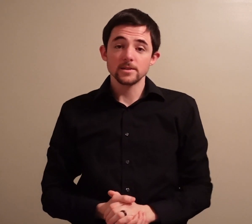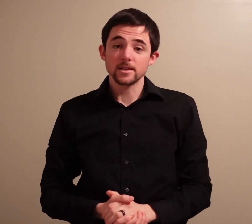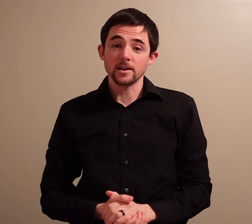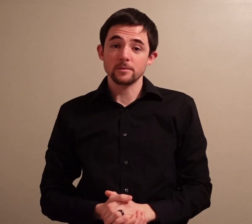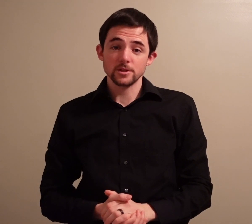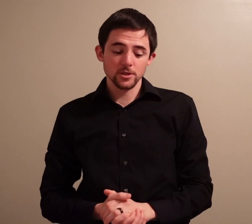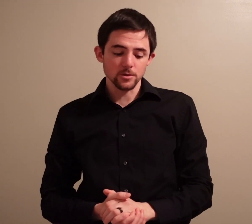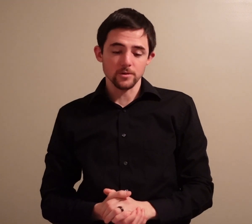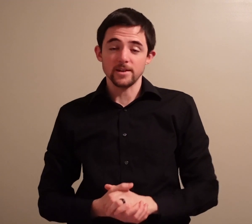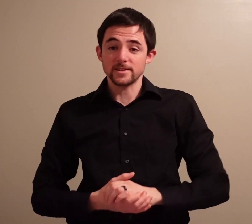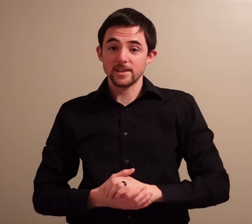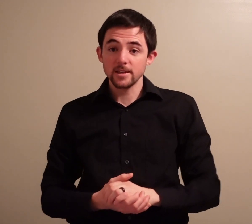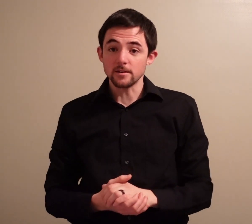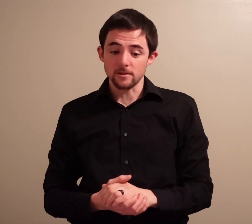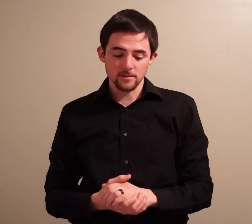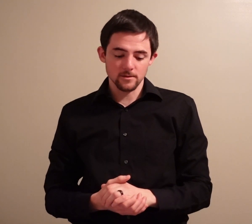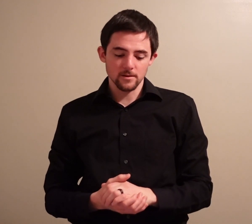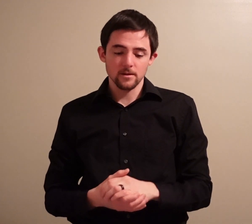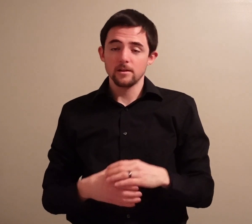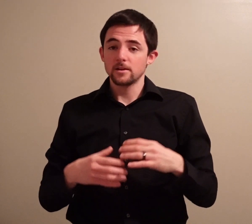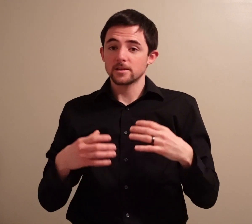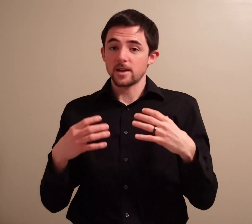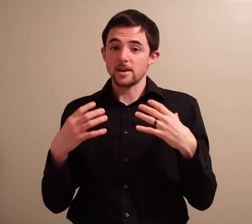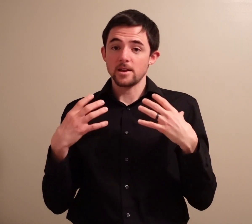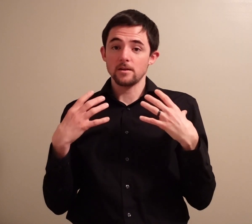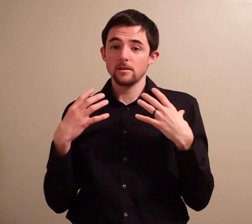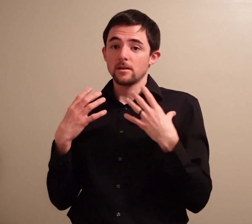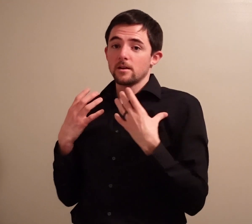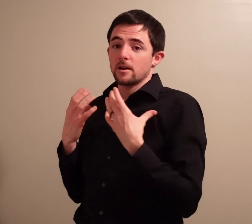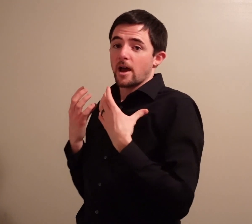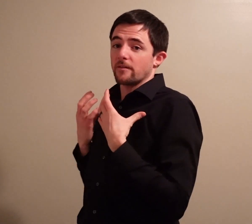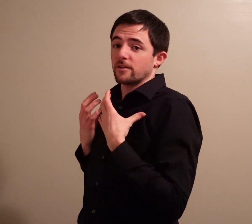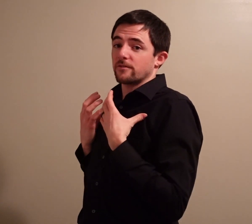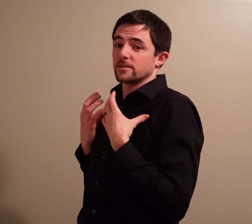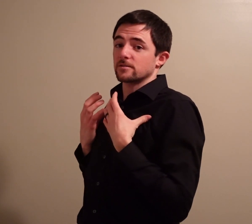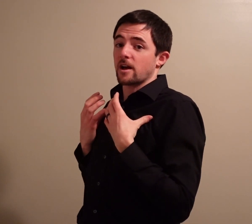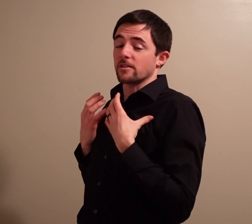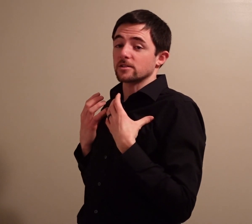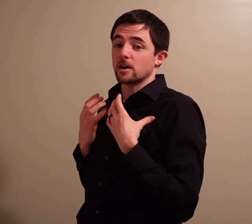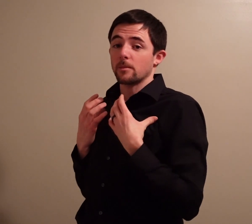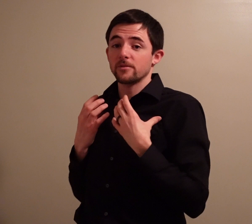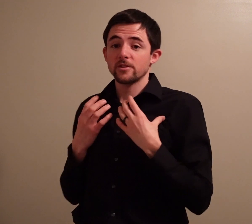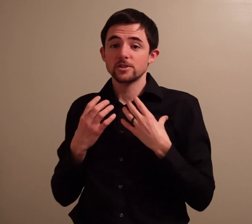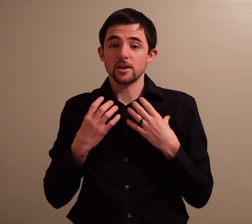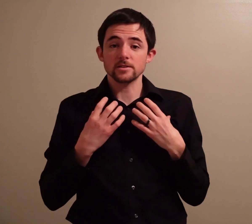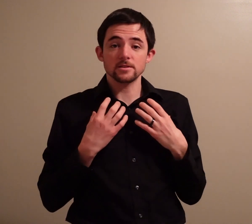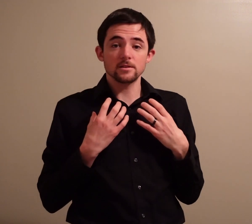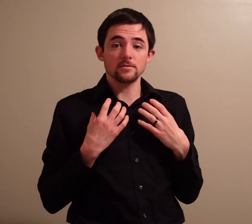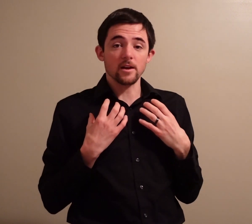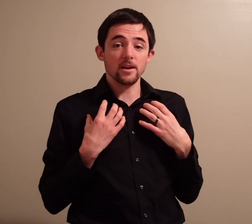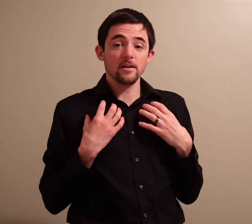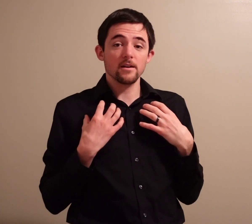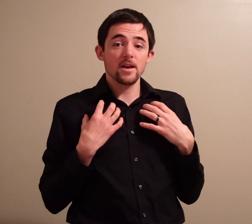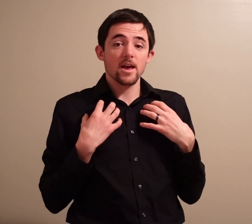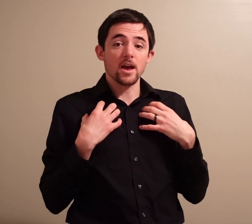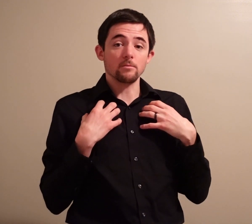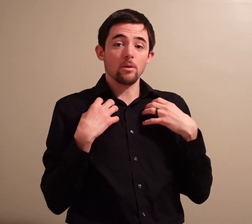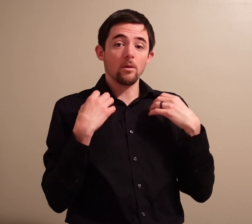Sign number 2 is heal. To sign heal, have your fist at the top of your chest, right here, and pull